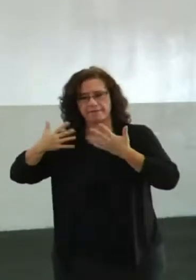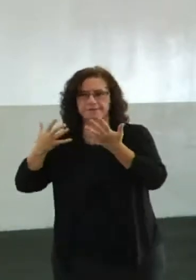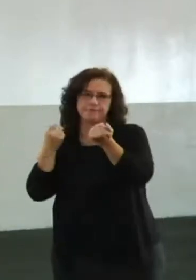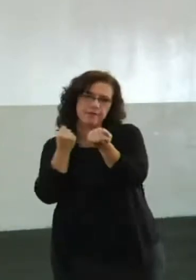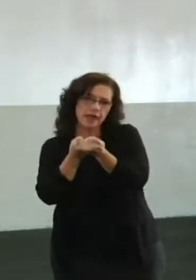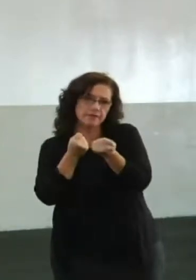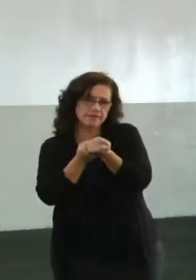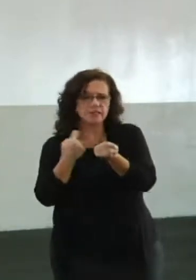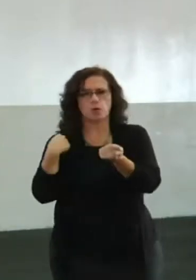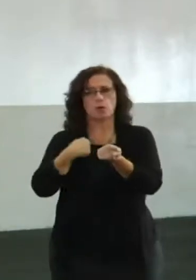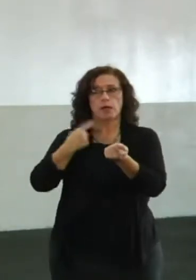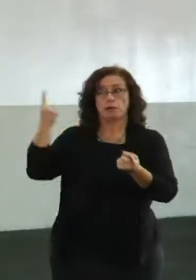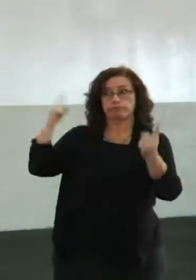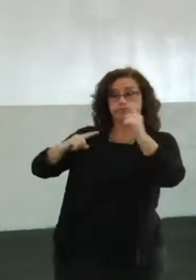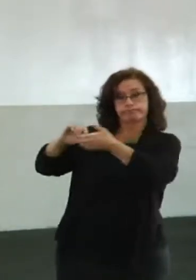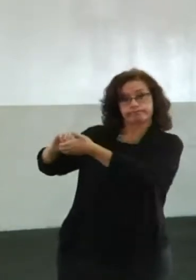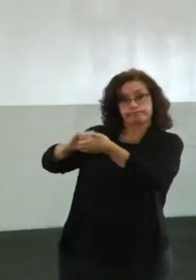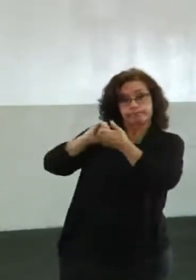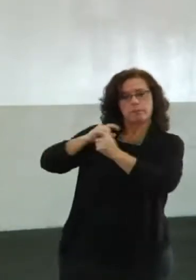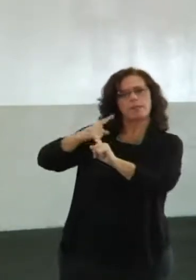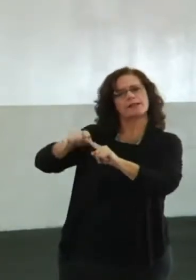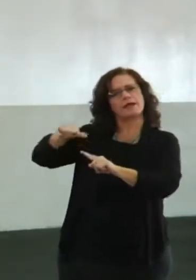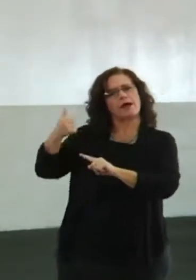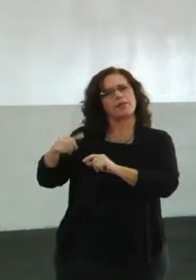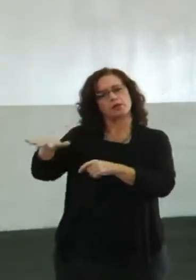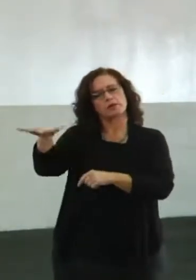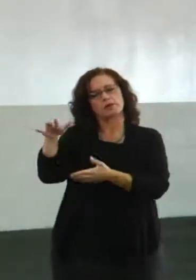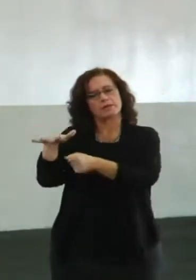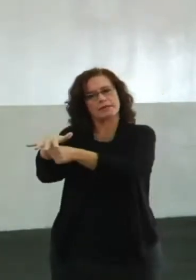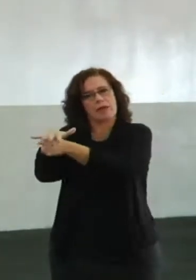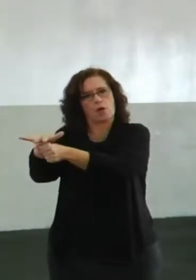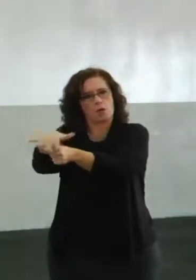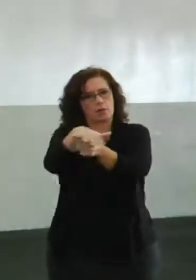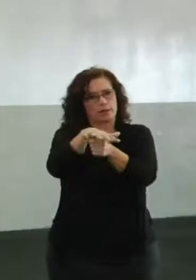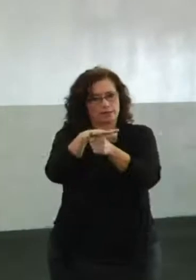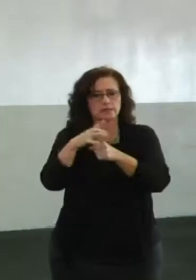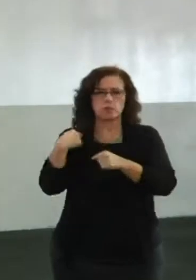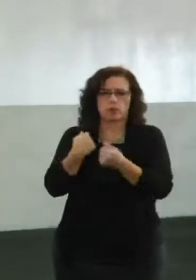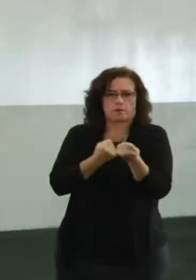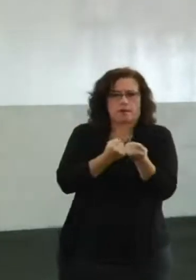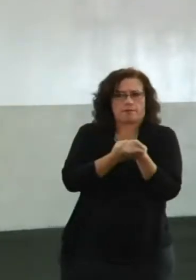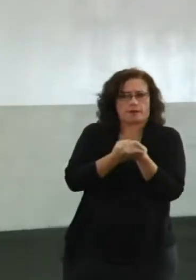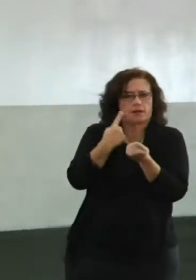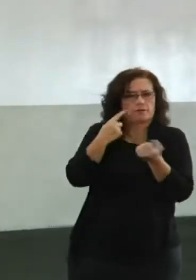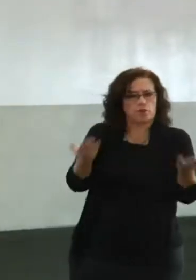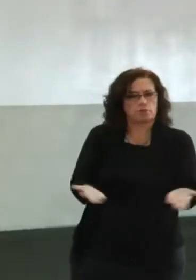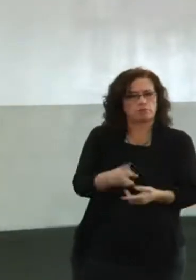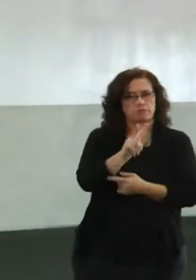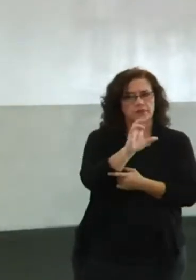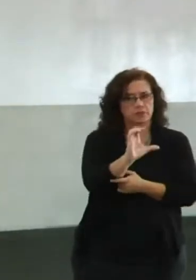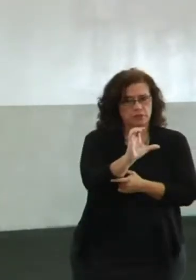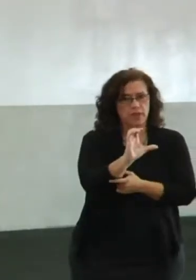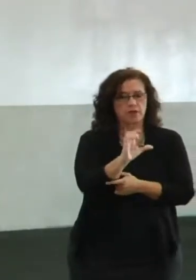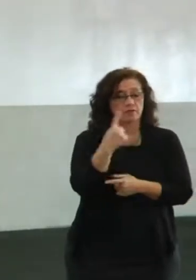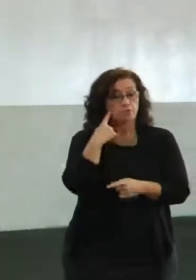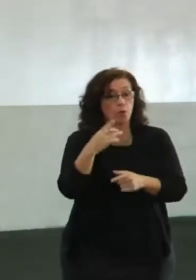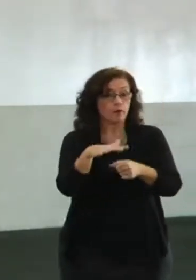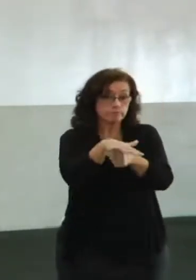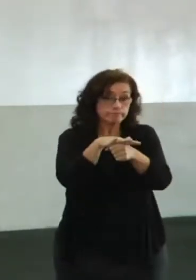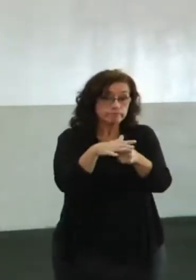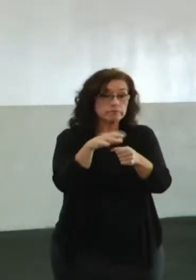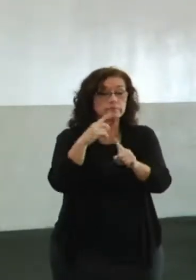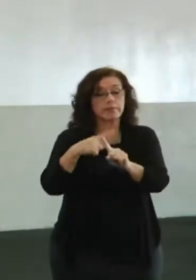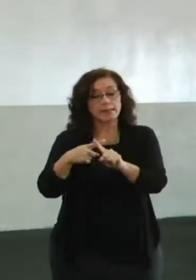members. We're partnering with other counties to advocate on behalf of our community and our businesses here. But let's talk just a little